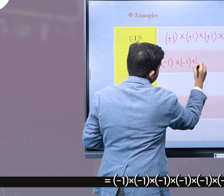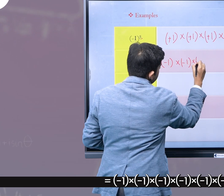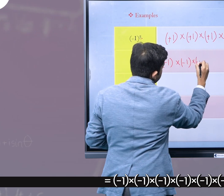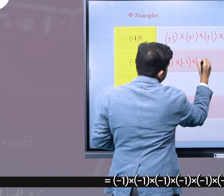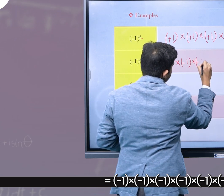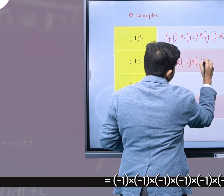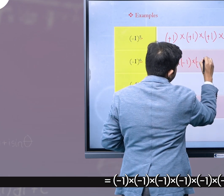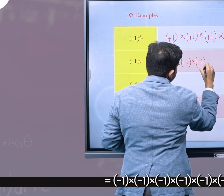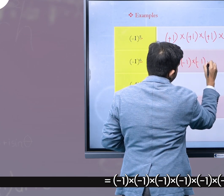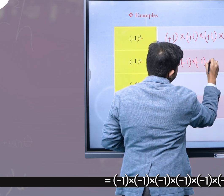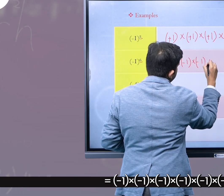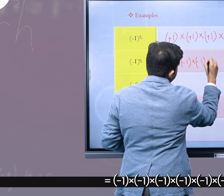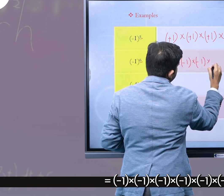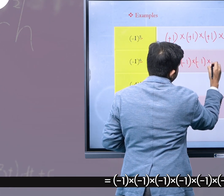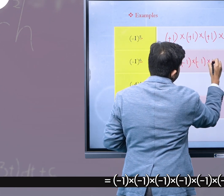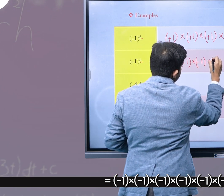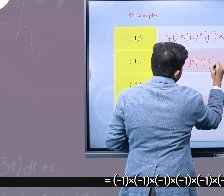into minus 1 into minus 1